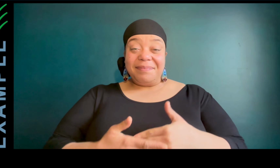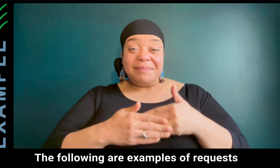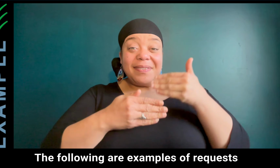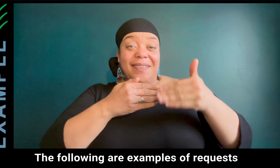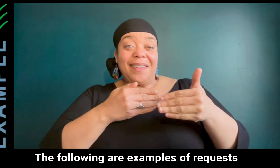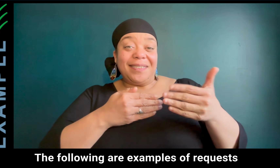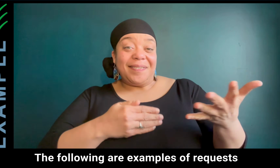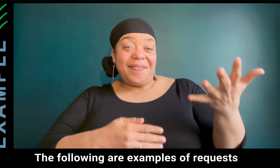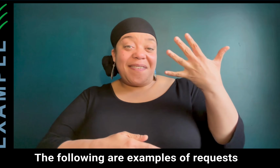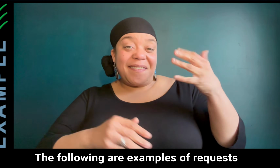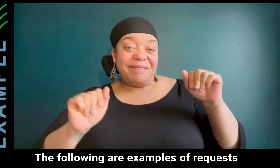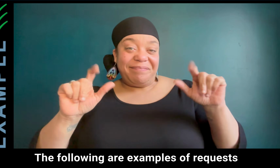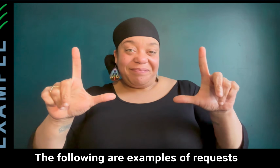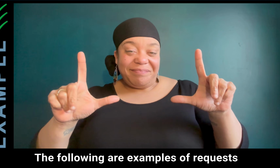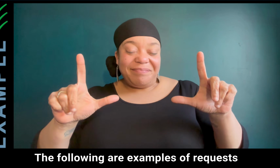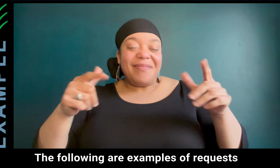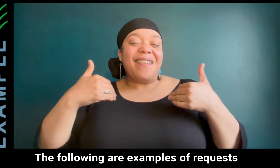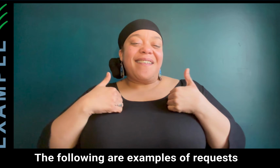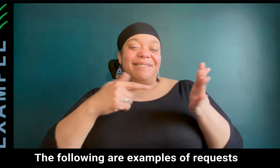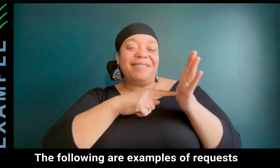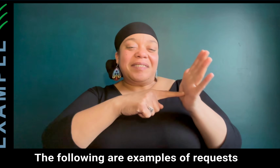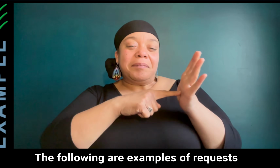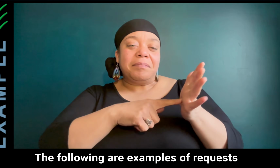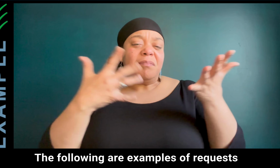The following are examples of requests